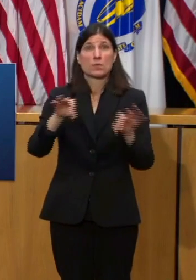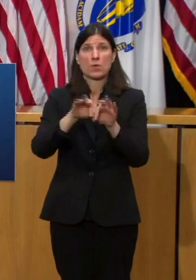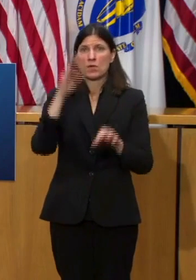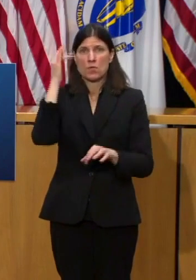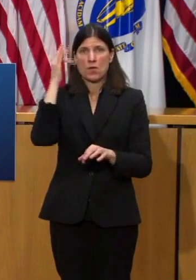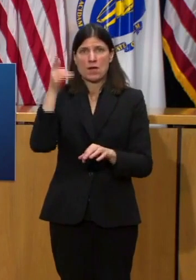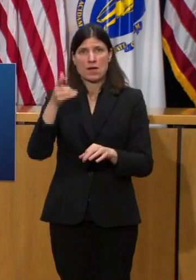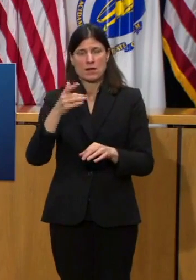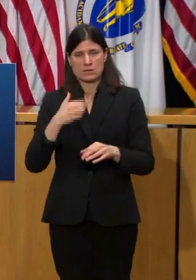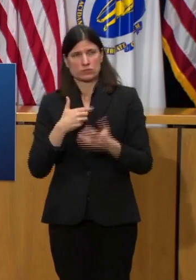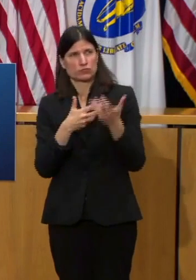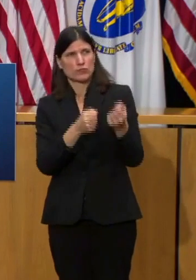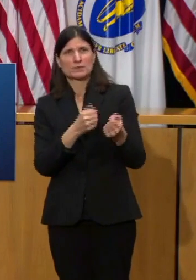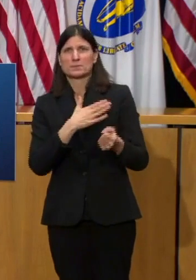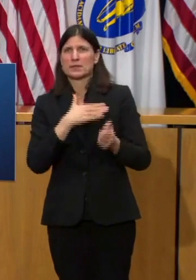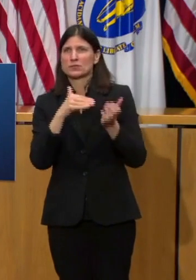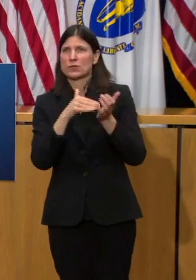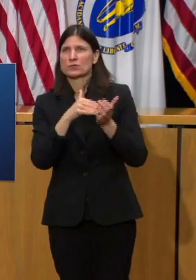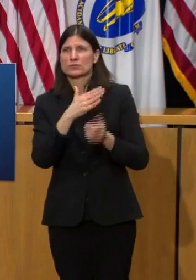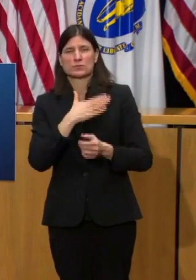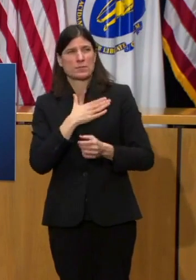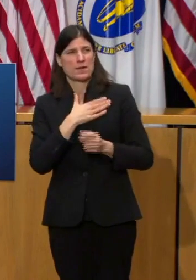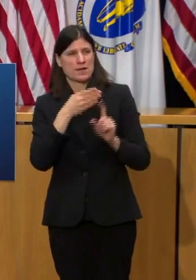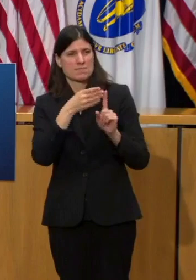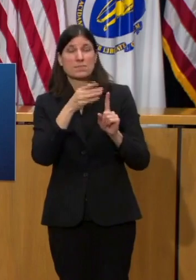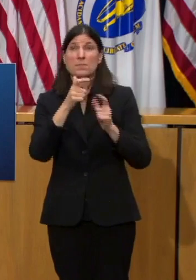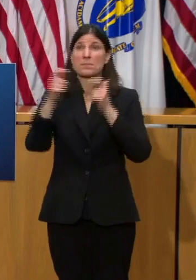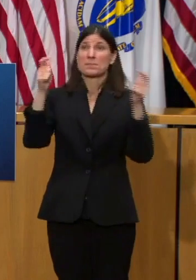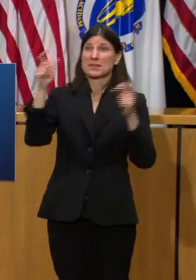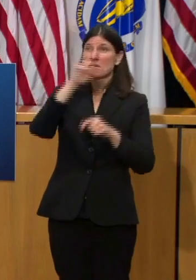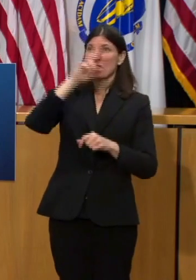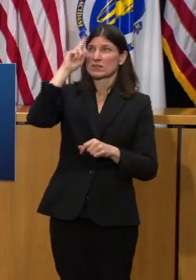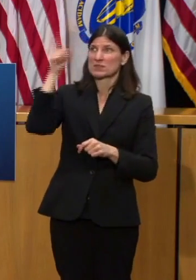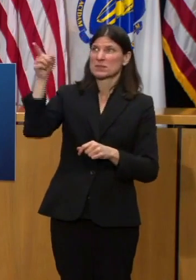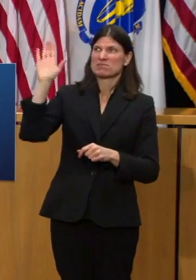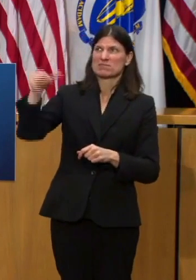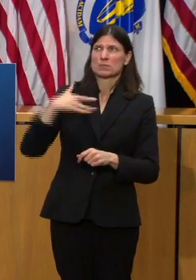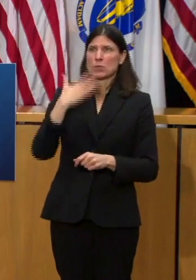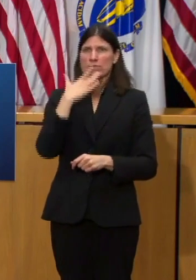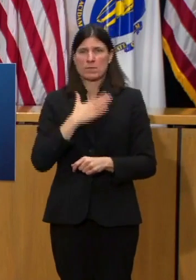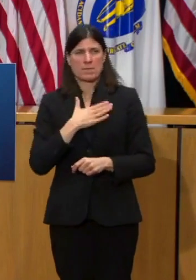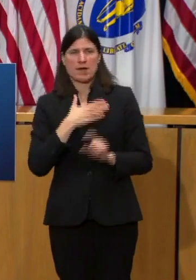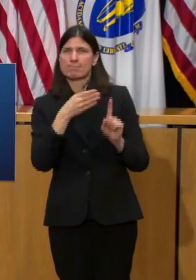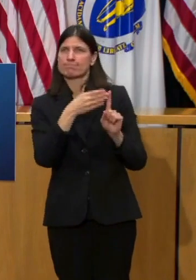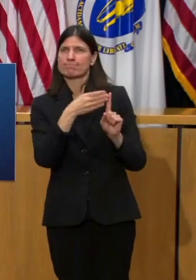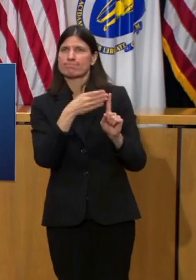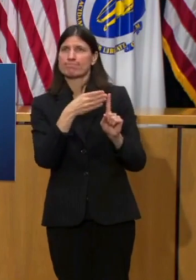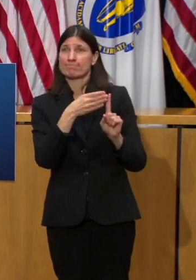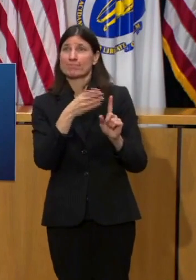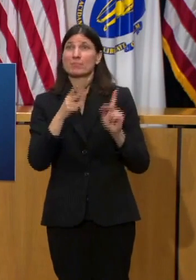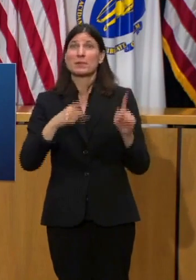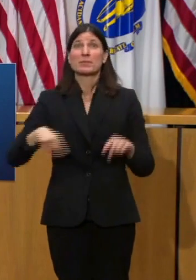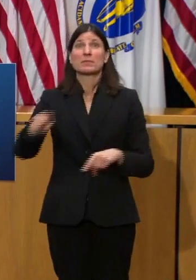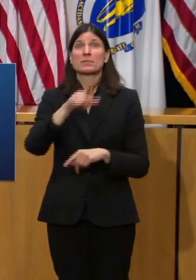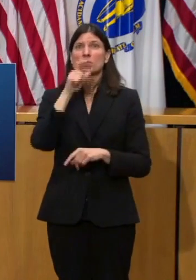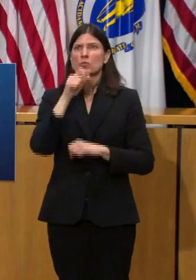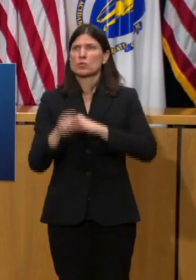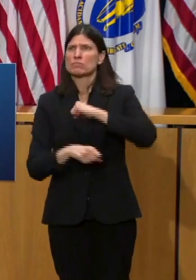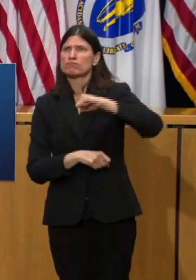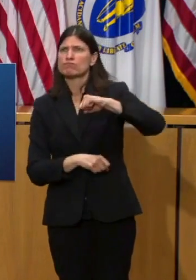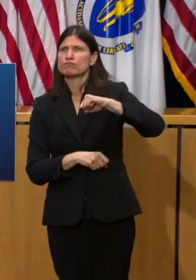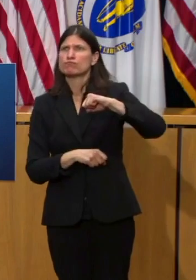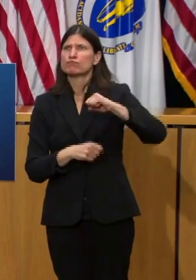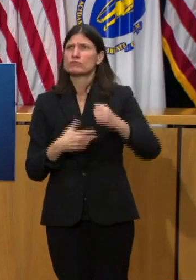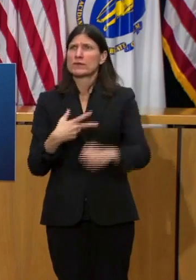address COVID-19 vaccine hesitancy among our most risk communities. The work to raise awareness and acceptance is some of